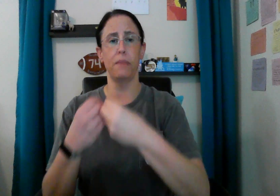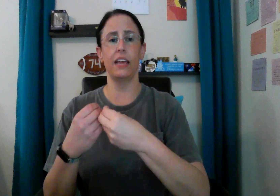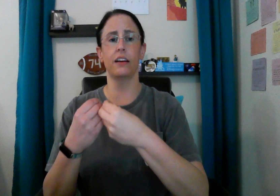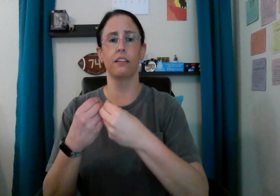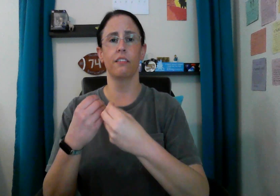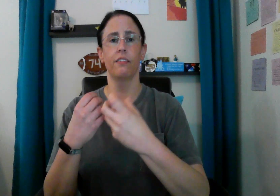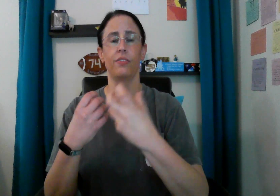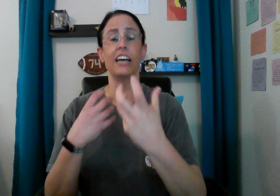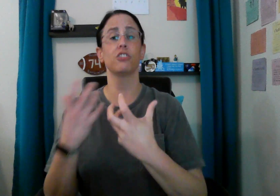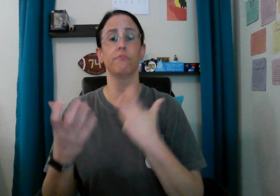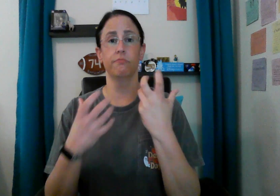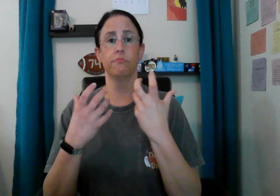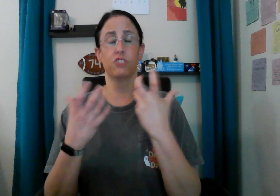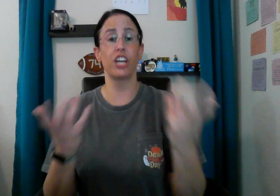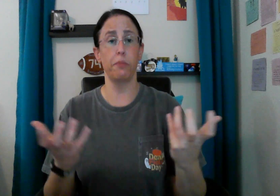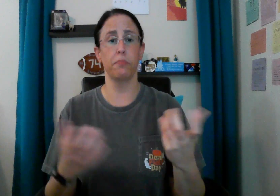make that shape.